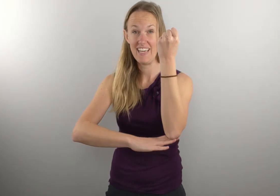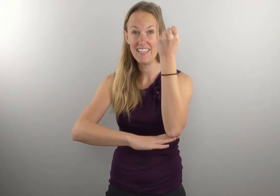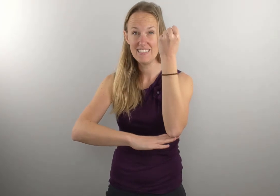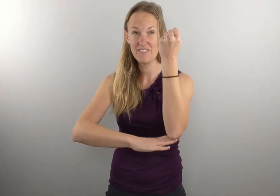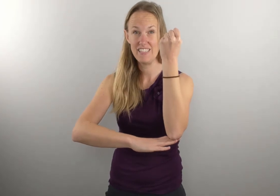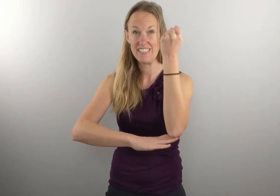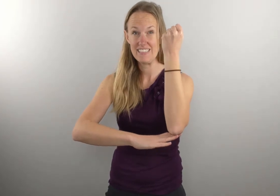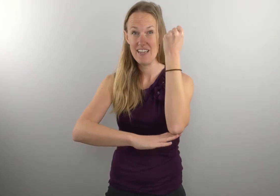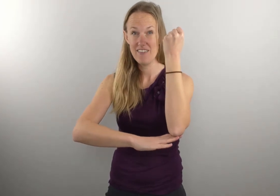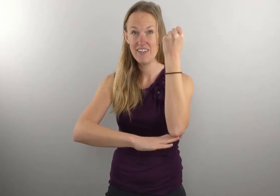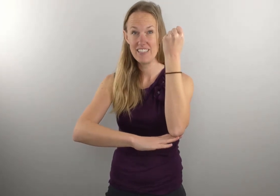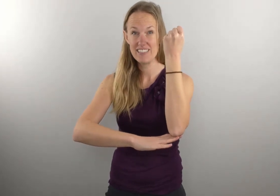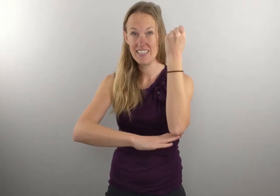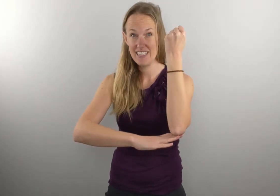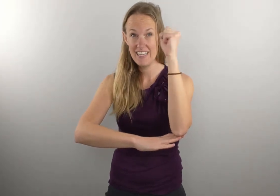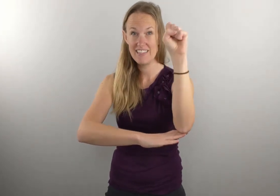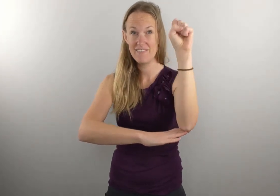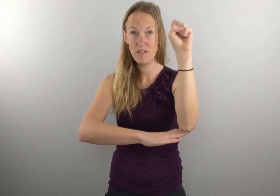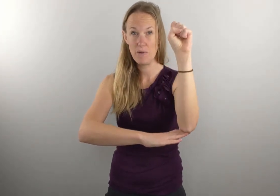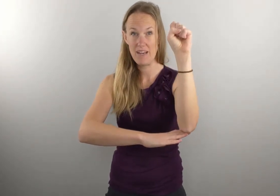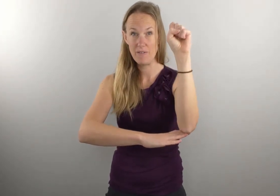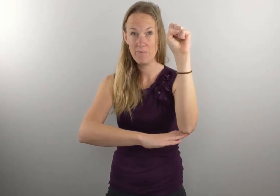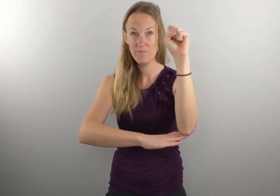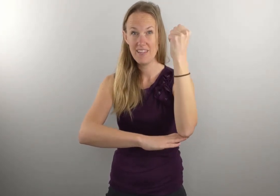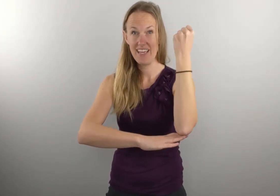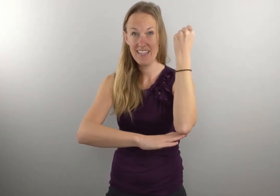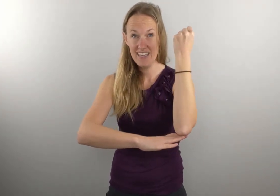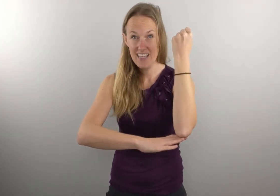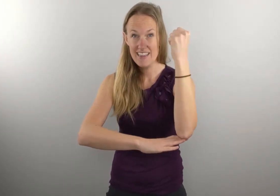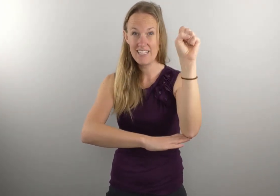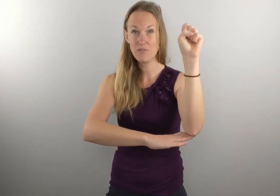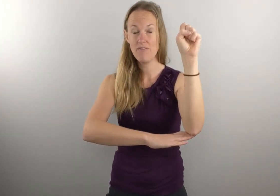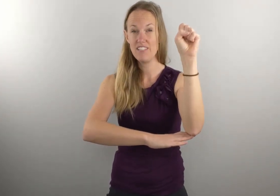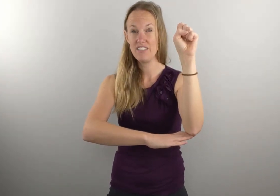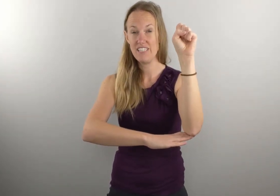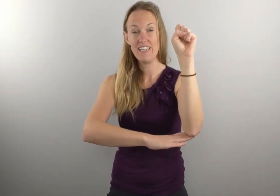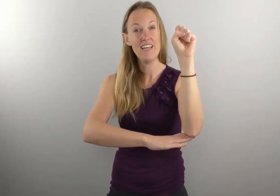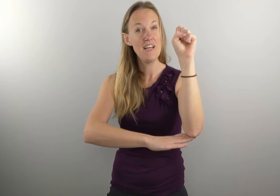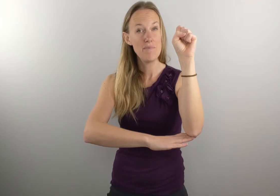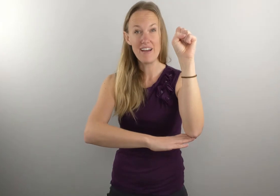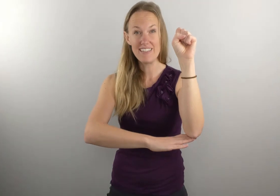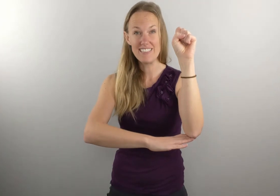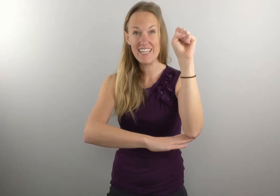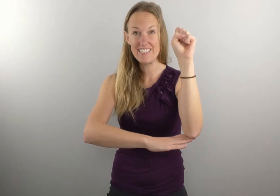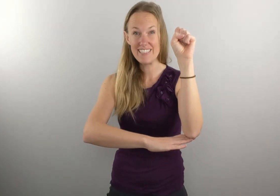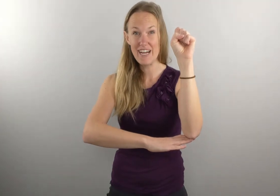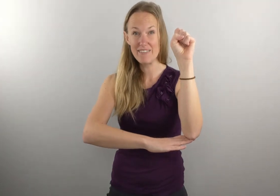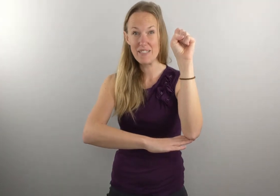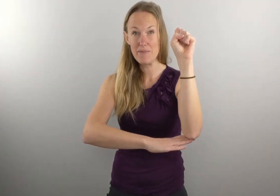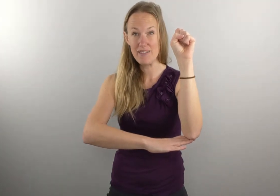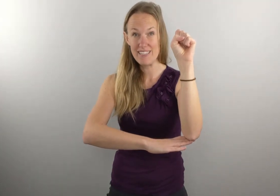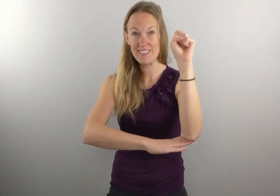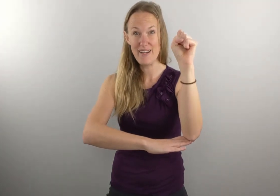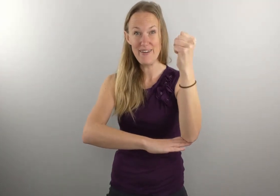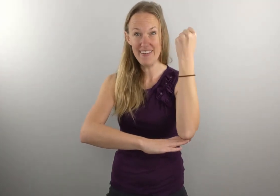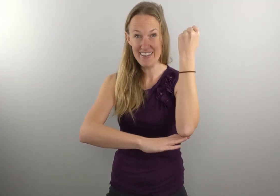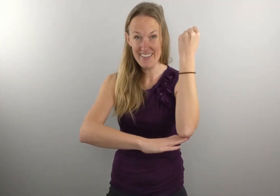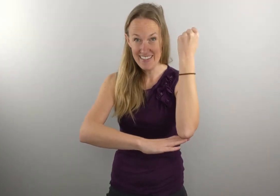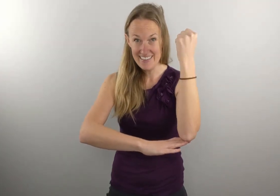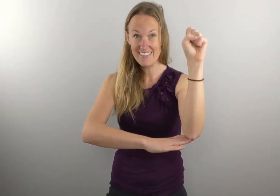It's a fist. Fingers in and then flip it out, okay? That's revolution. I'm not gonna change the cover, but you guys know this is how